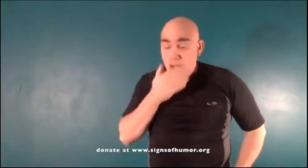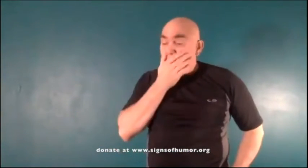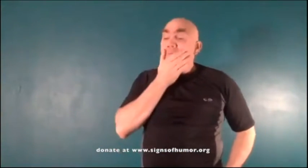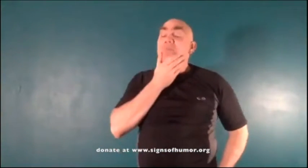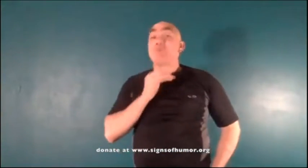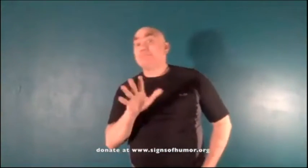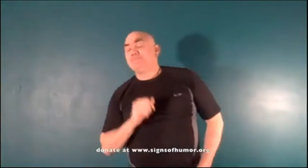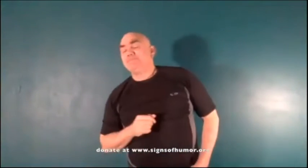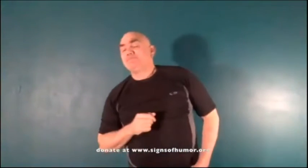up cats.